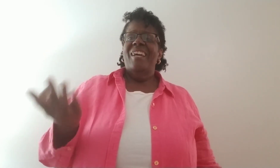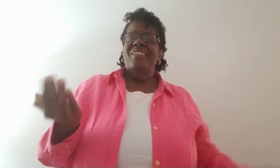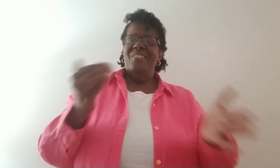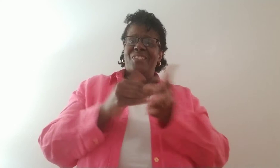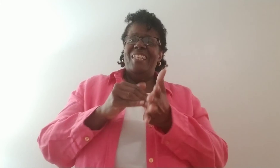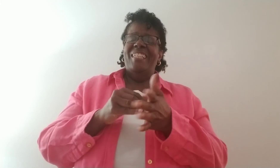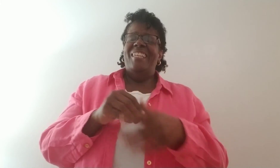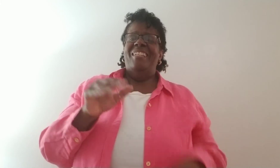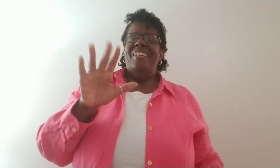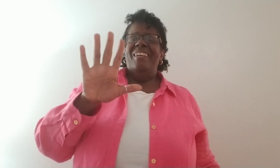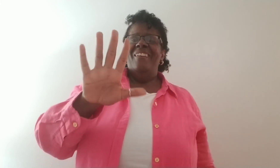527. Okay, do that again.